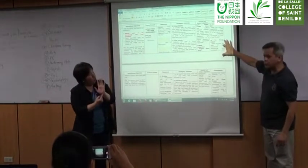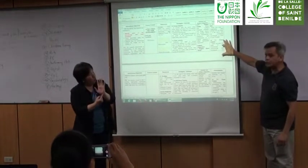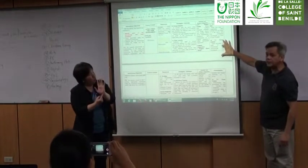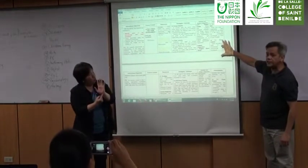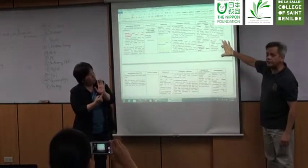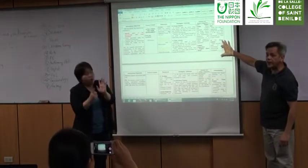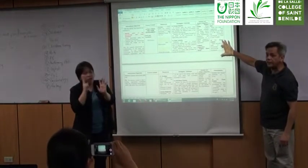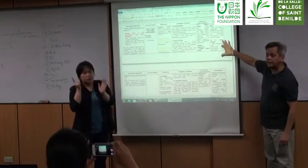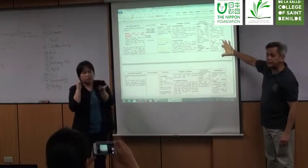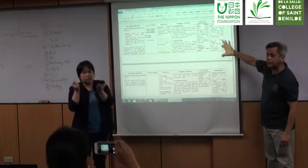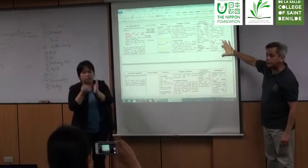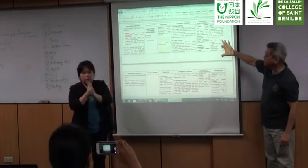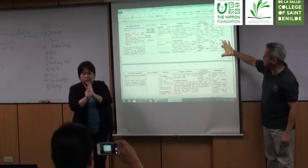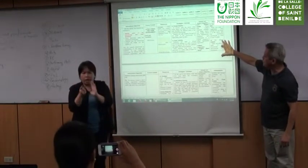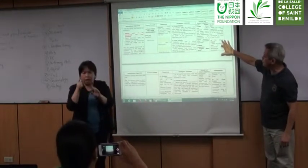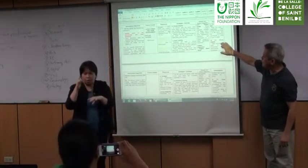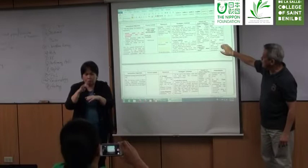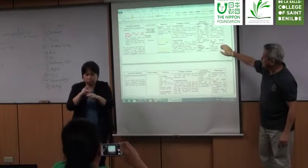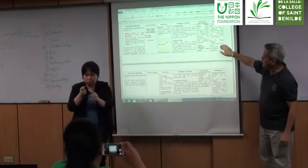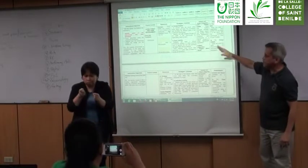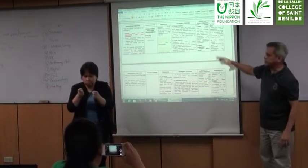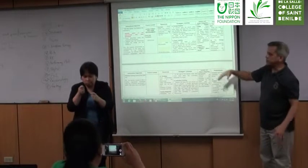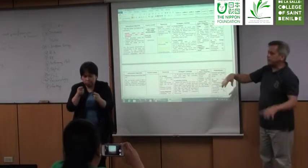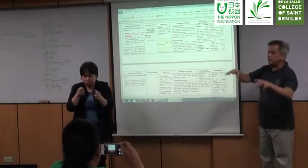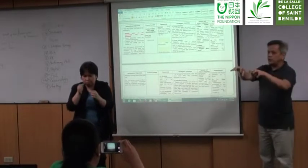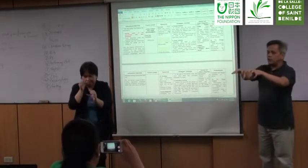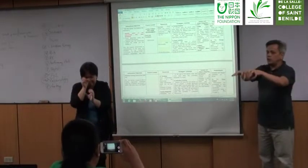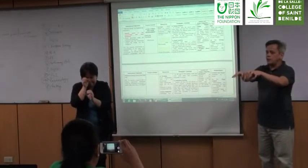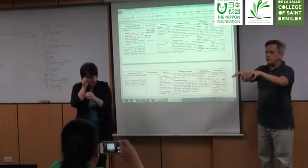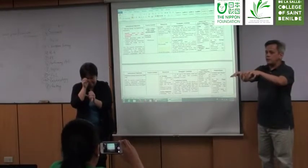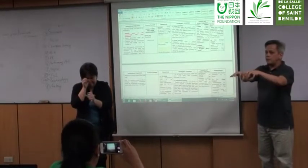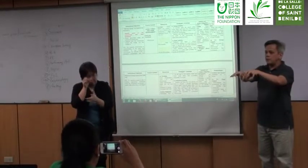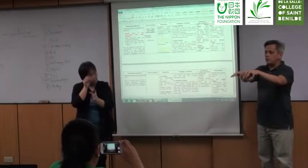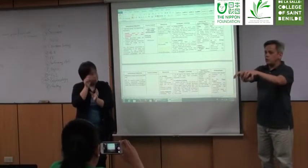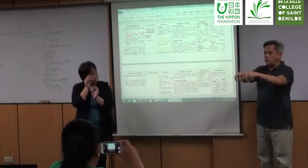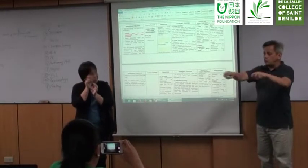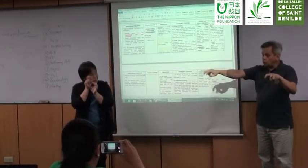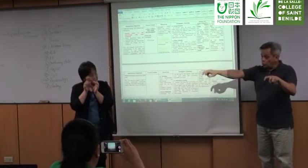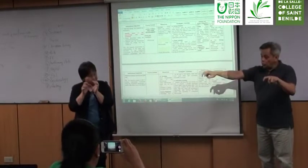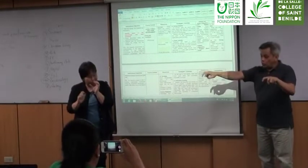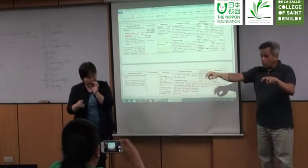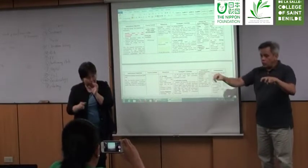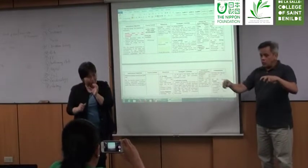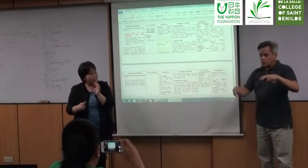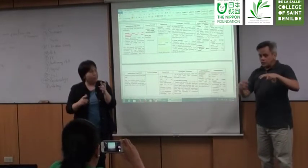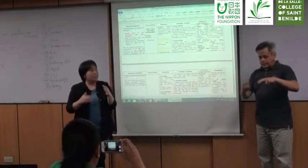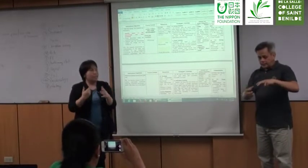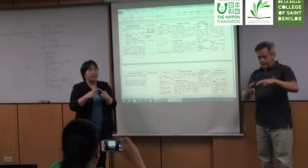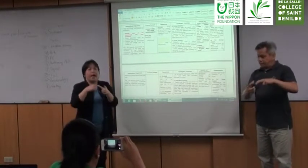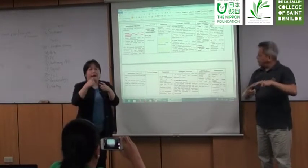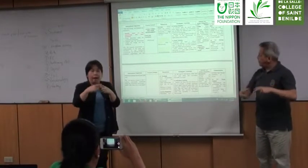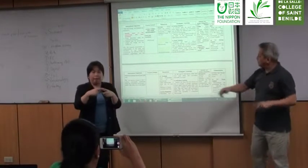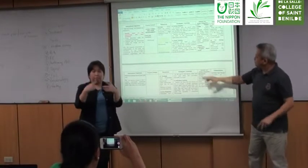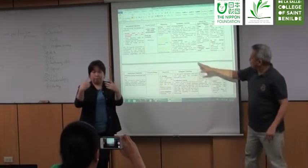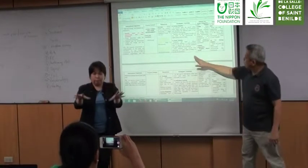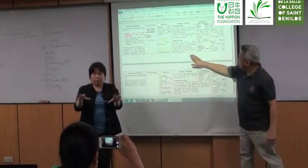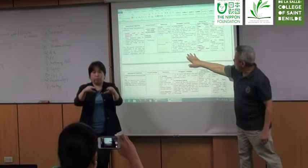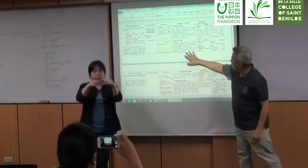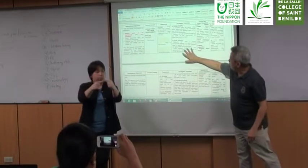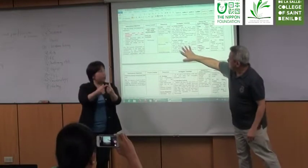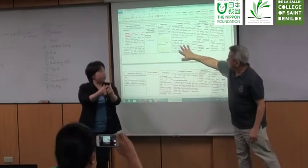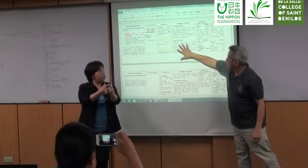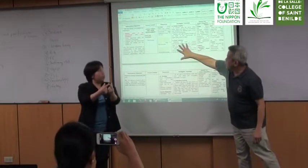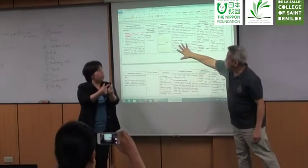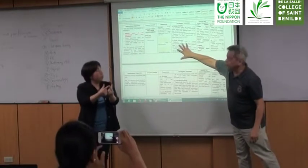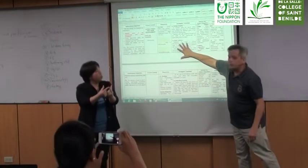few techniques of handling the microscope, then that's the time that we are going to separate the group into two. So this time, there are now two of